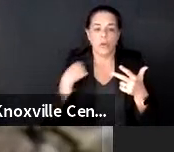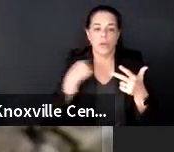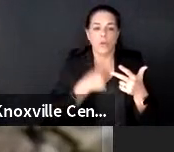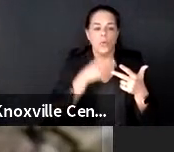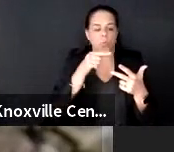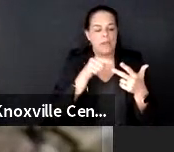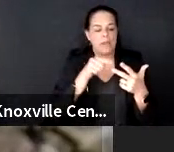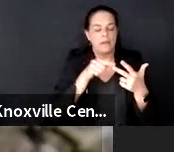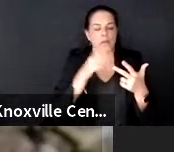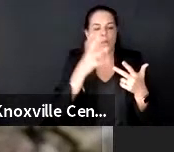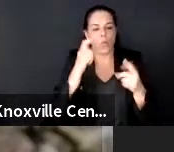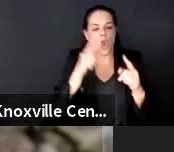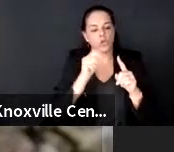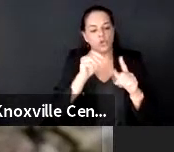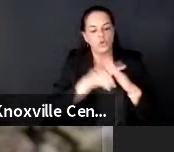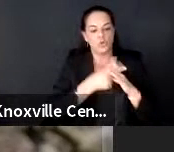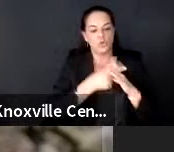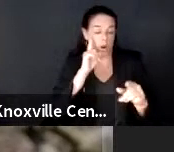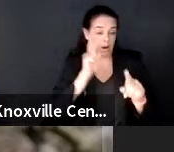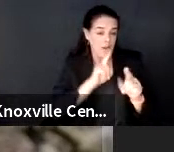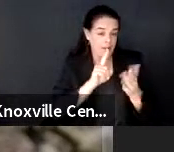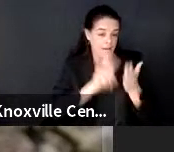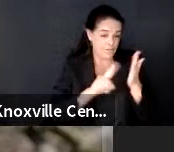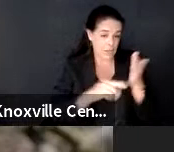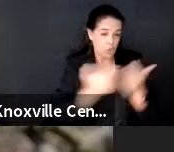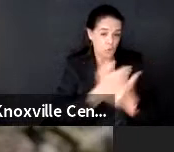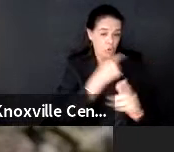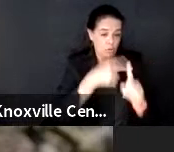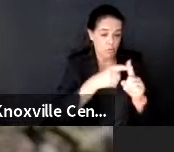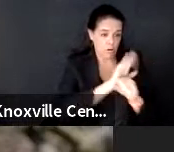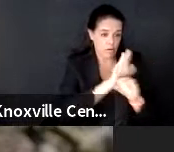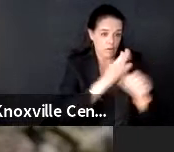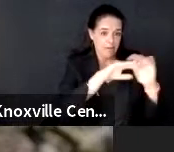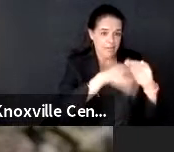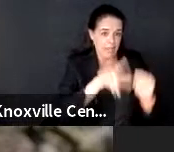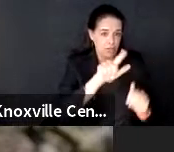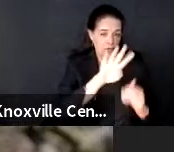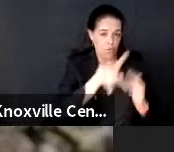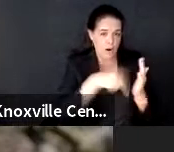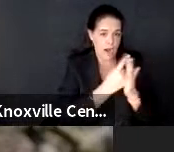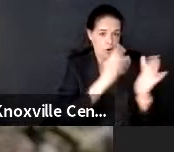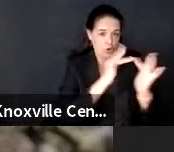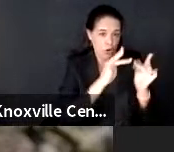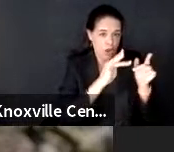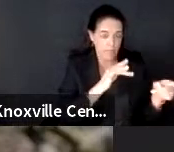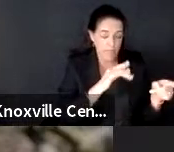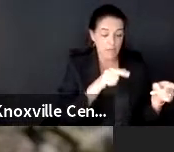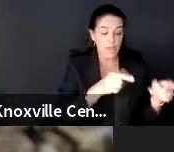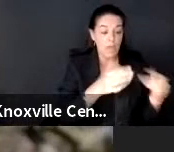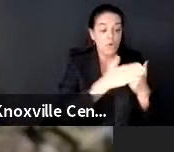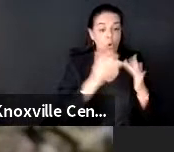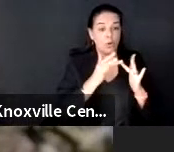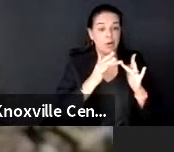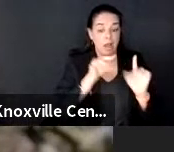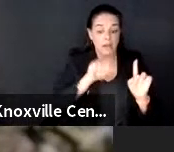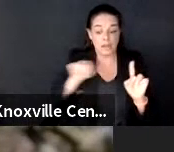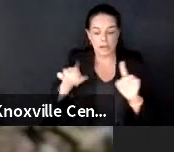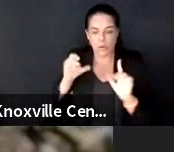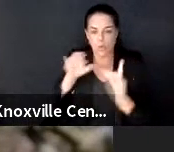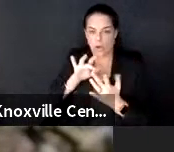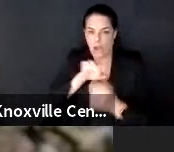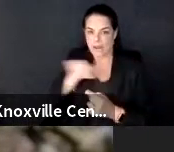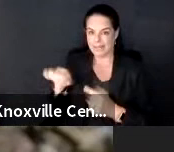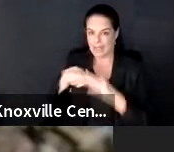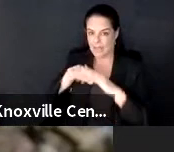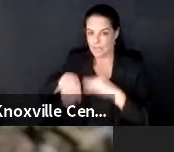to initiate investigations for new cases within 24 hours and close contacts within 48 hours. With